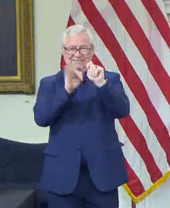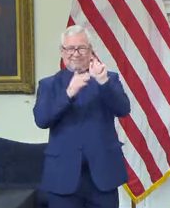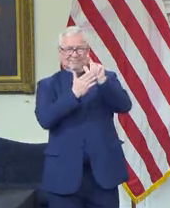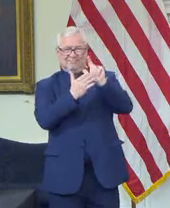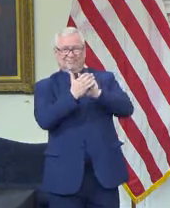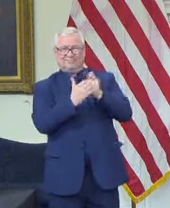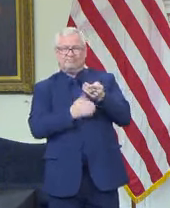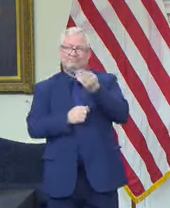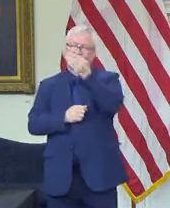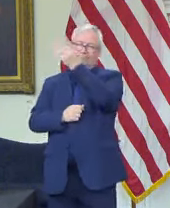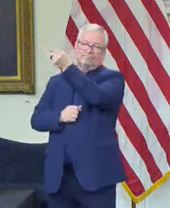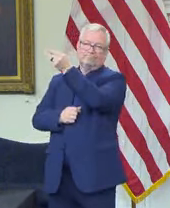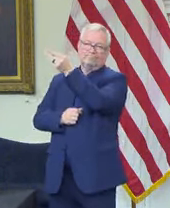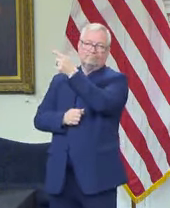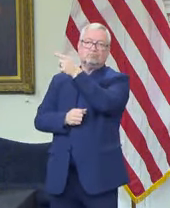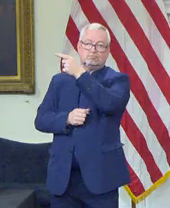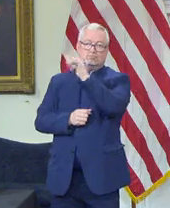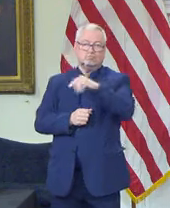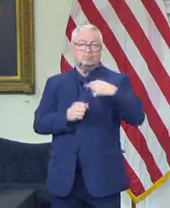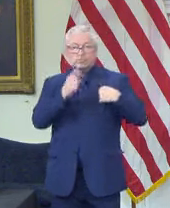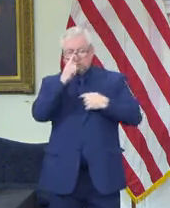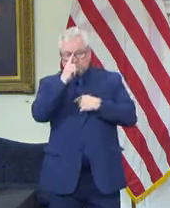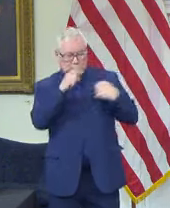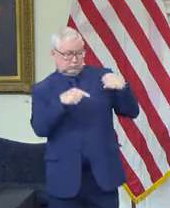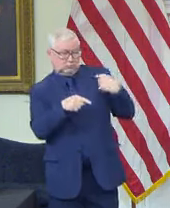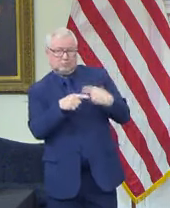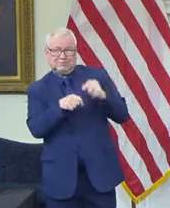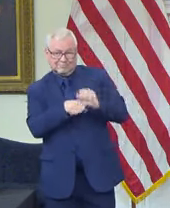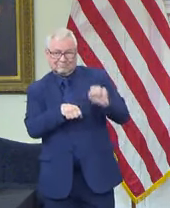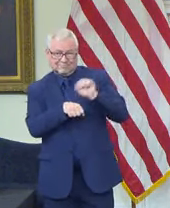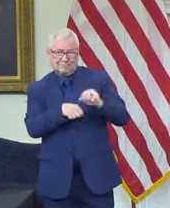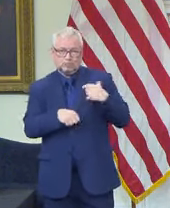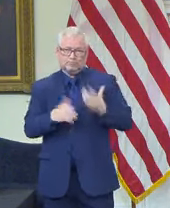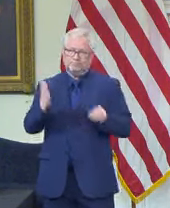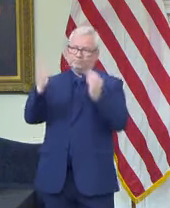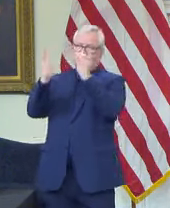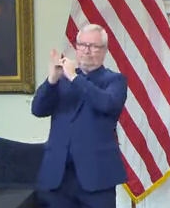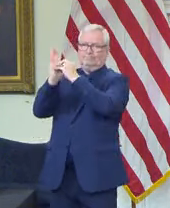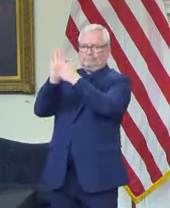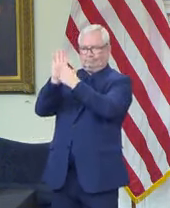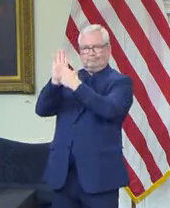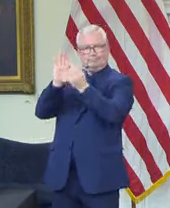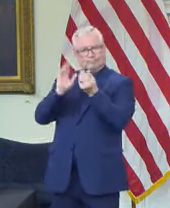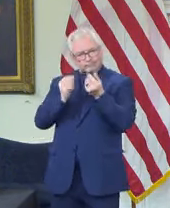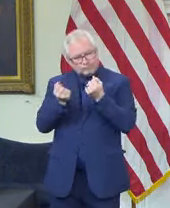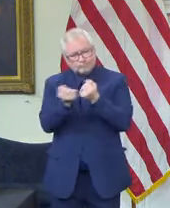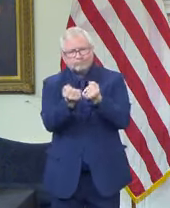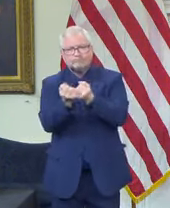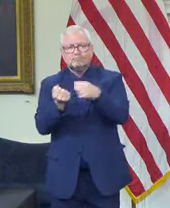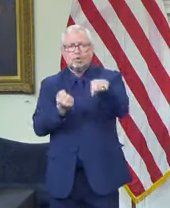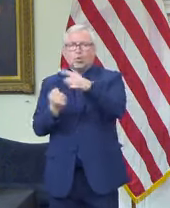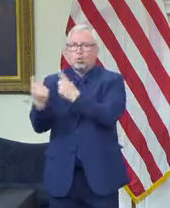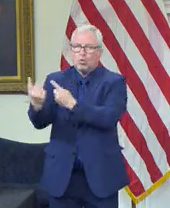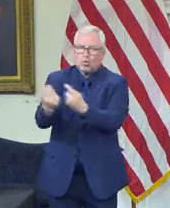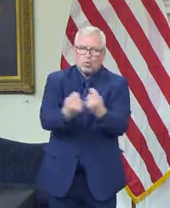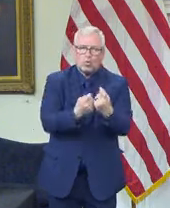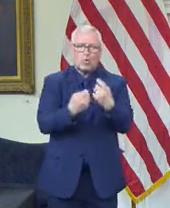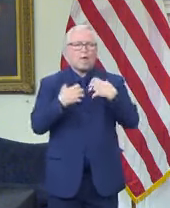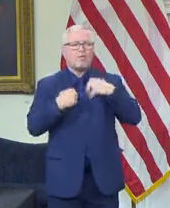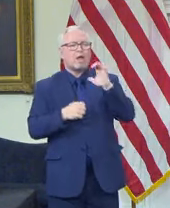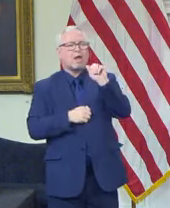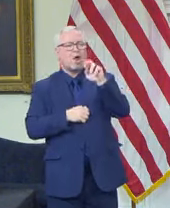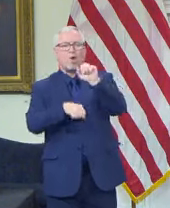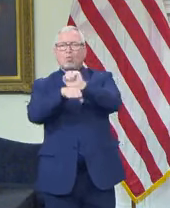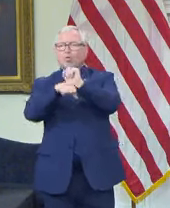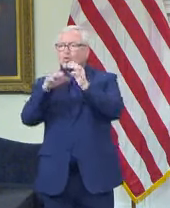taken to address workforce shortages at healthcare facilities, expediting licenses for retired